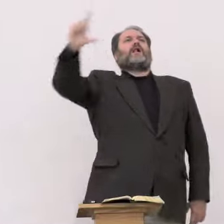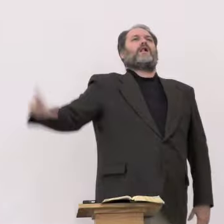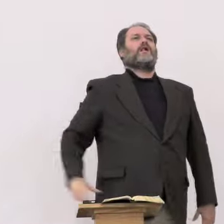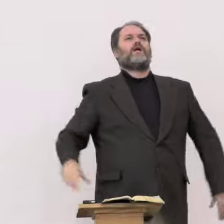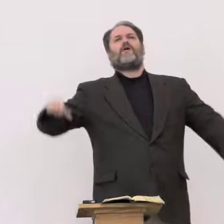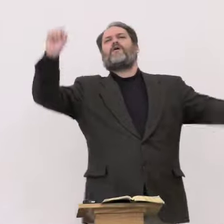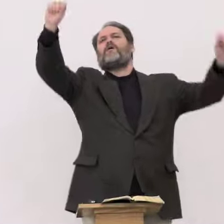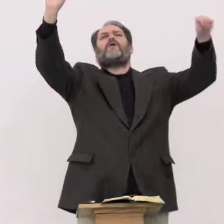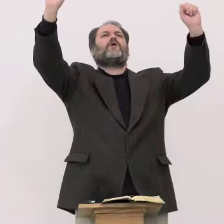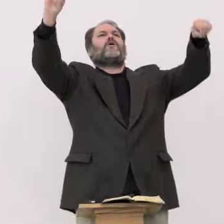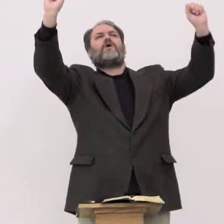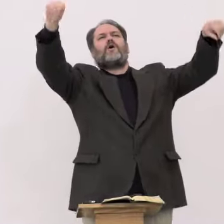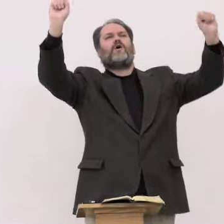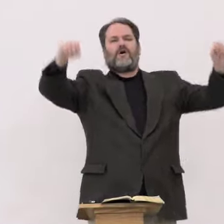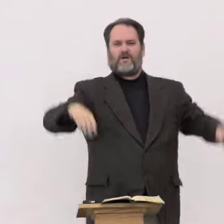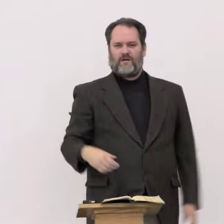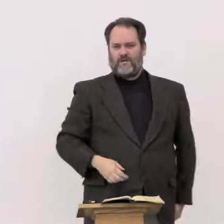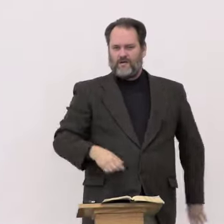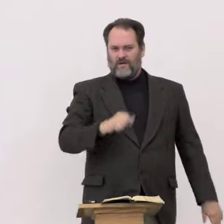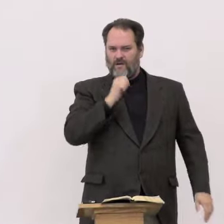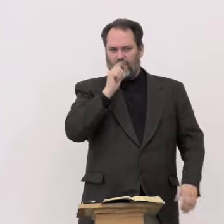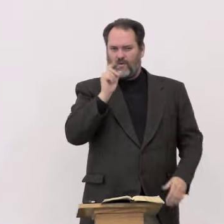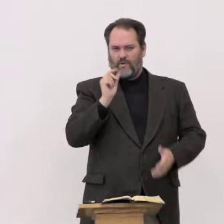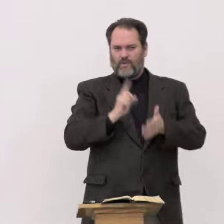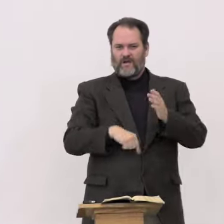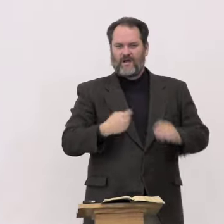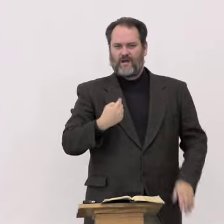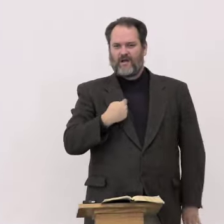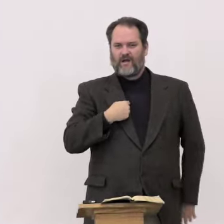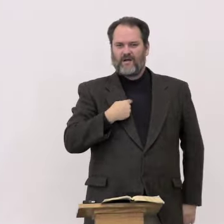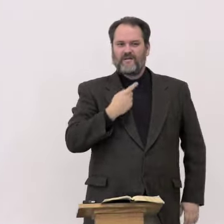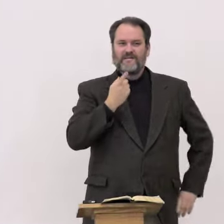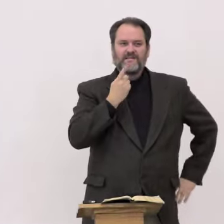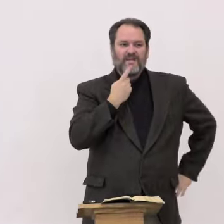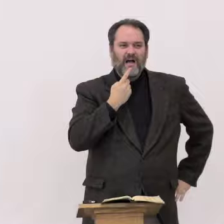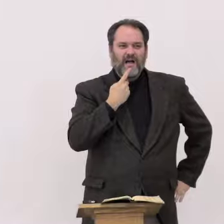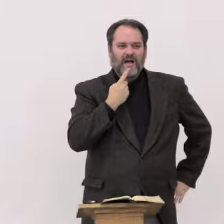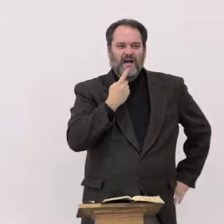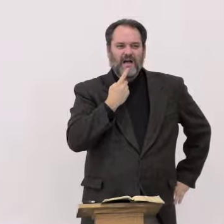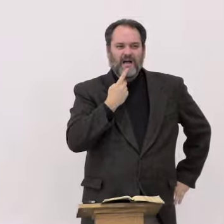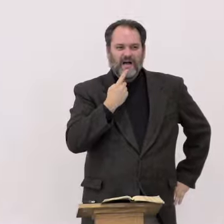Why do you call me Lord, Lord, and you don't do what I say?